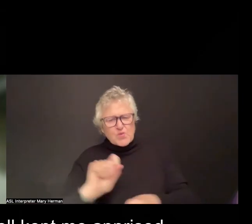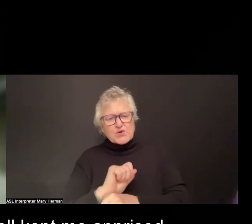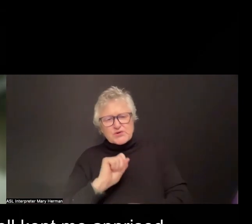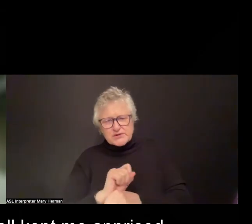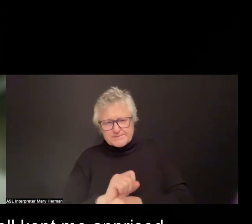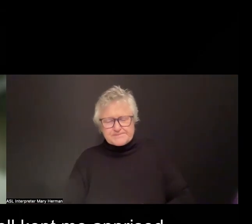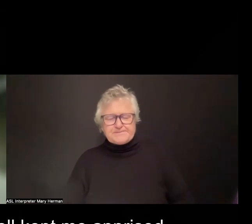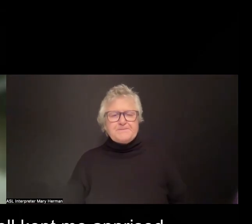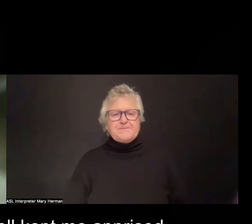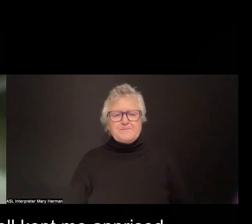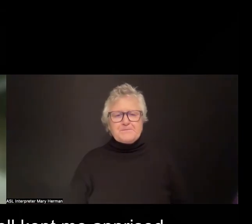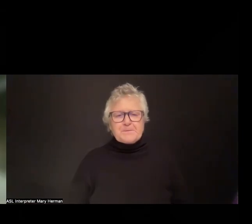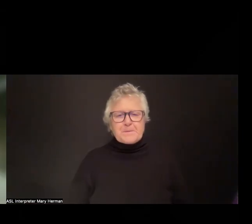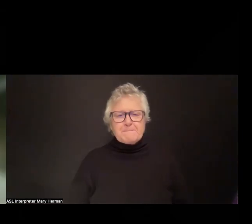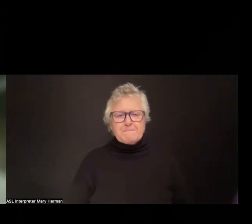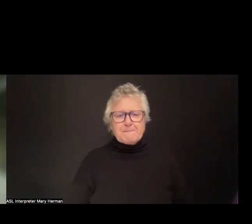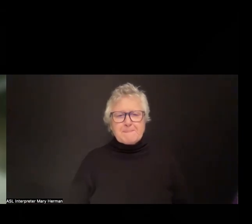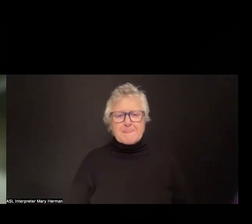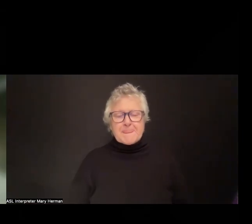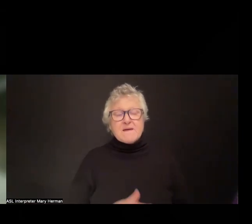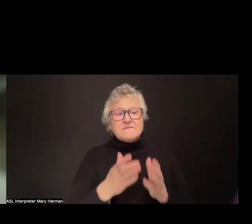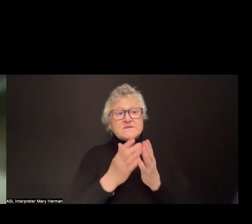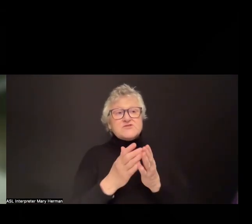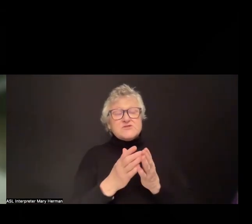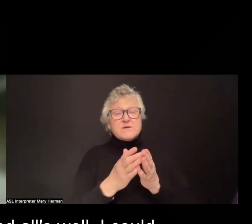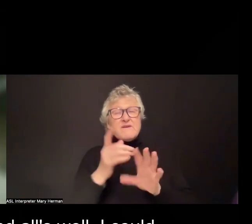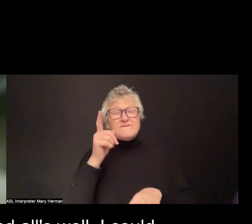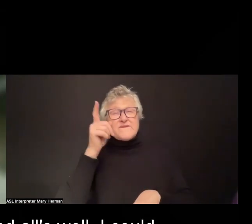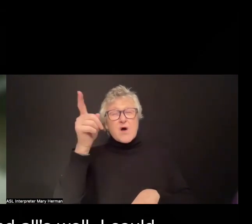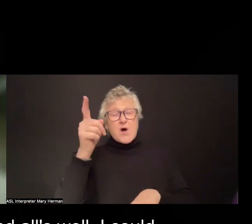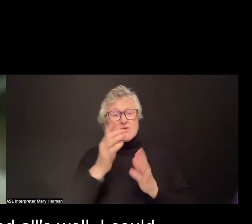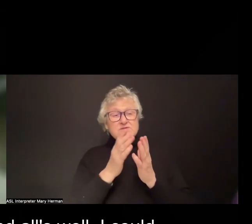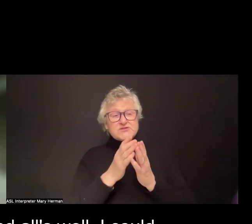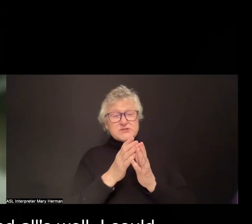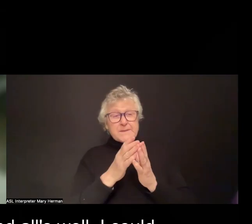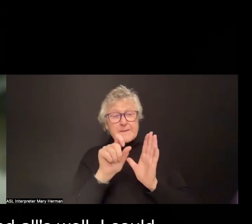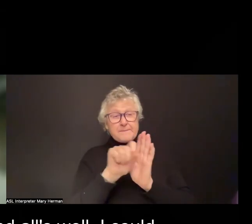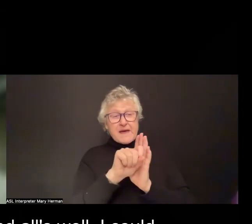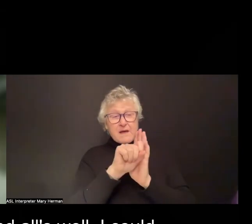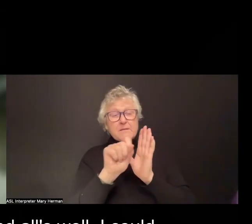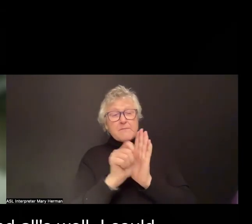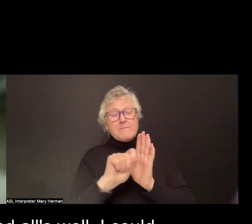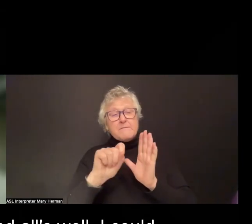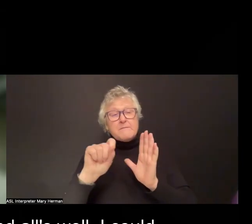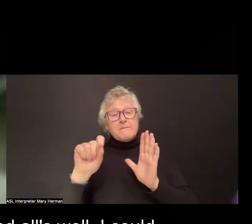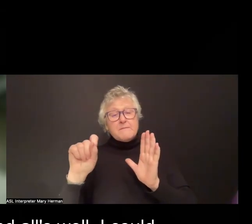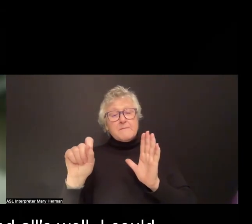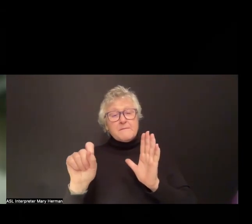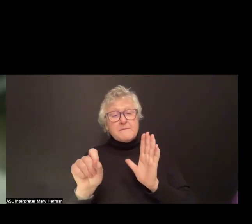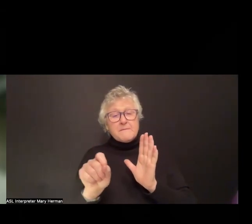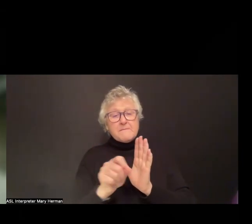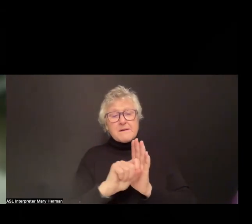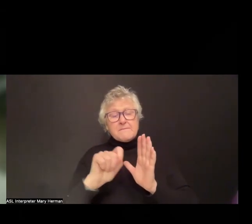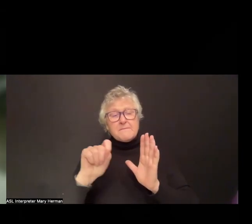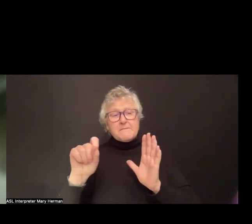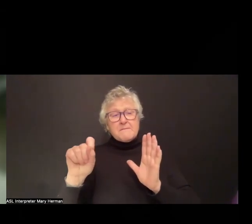of the time, donging away the last hours of my life. By 4 o'clock and all's well, I could scarcely move from the strain of keeping